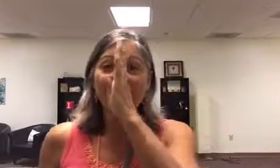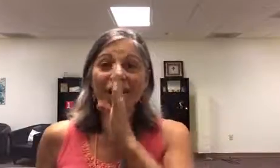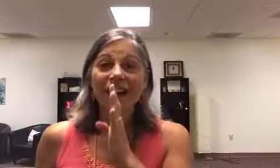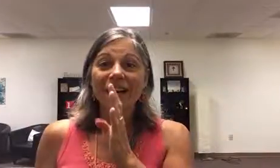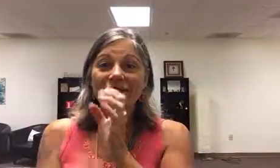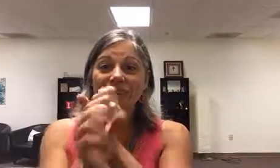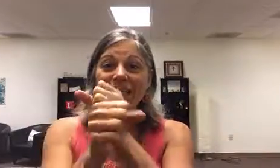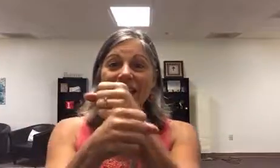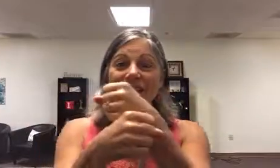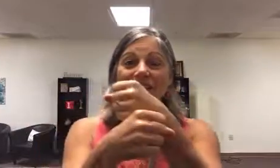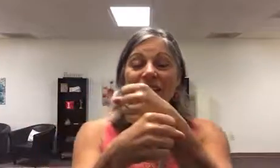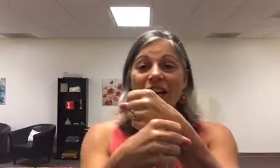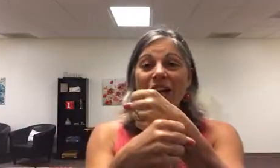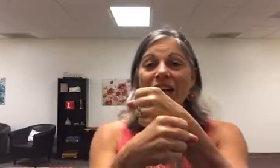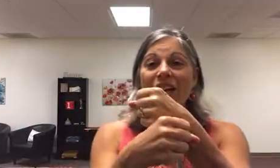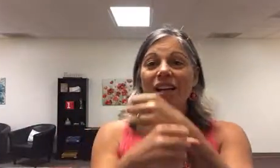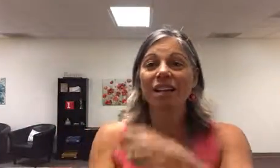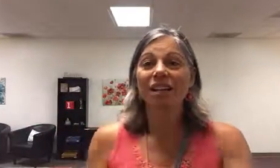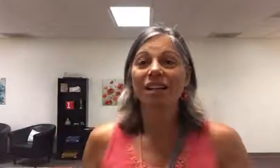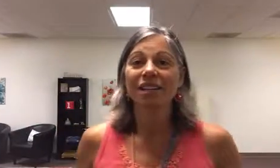are God's creation.